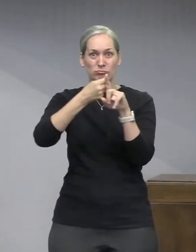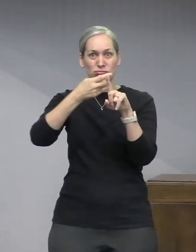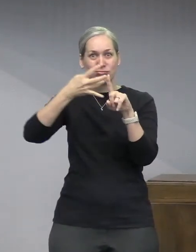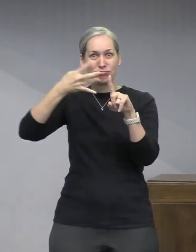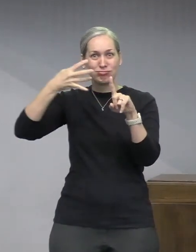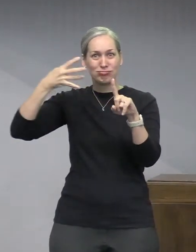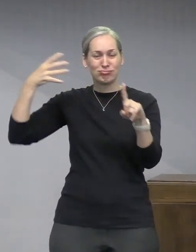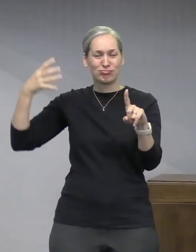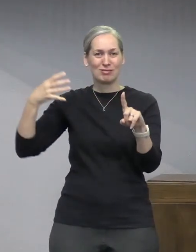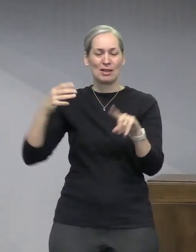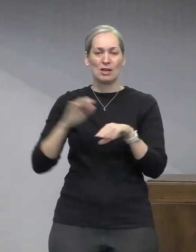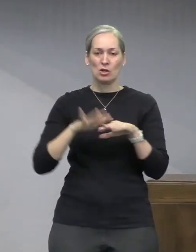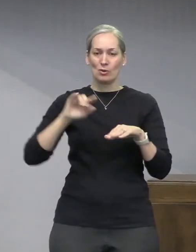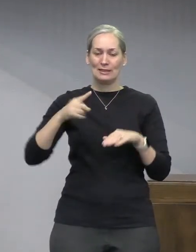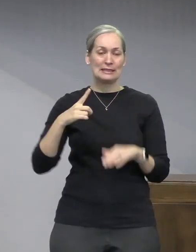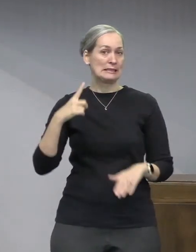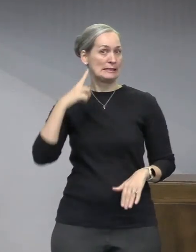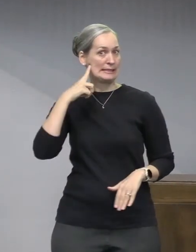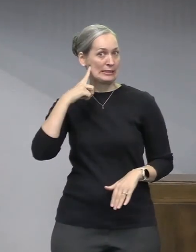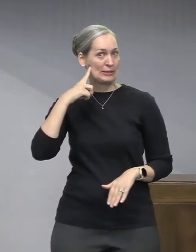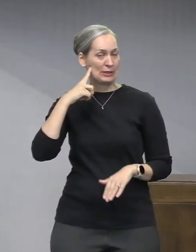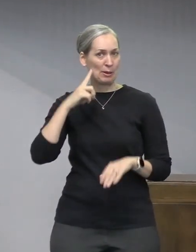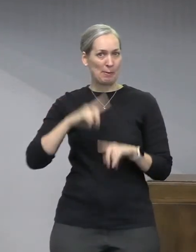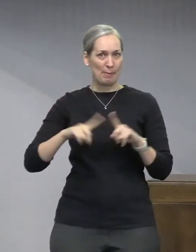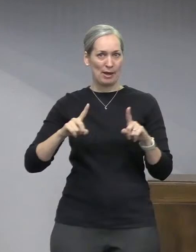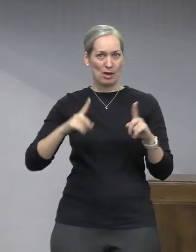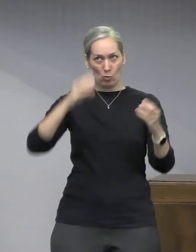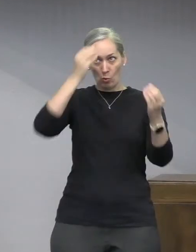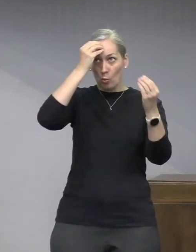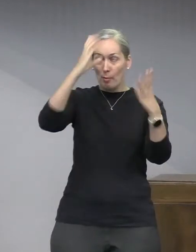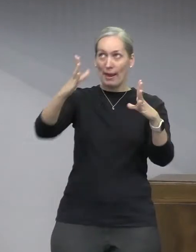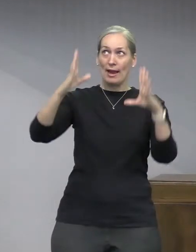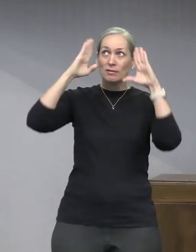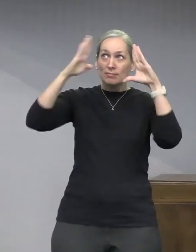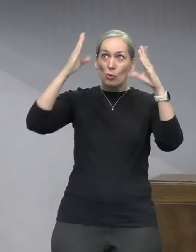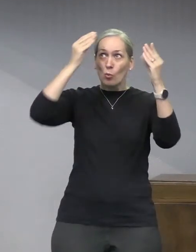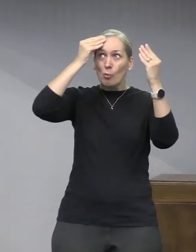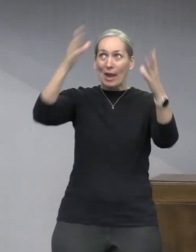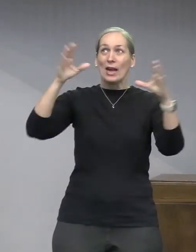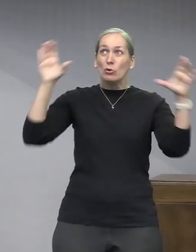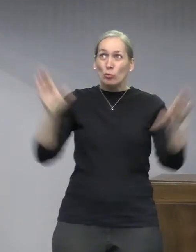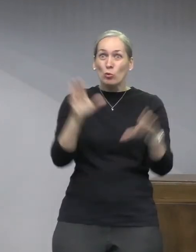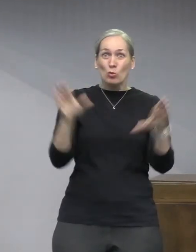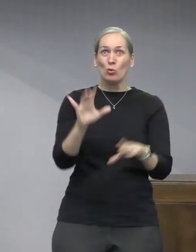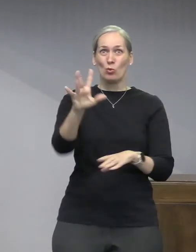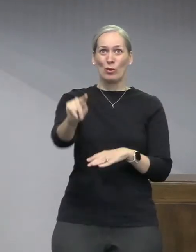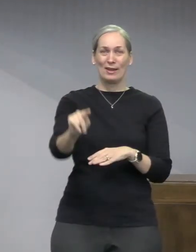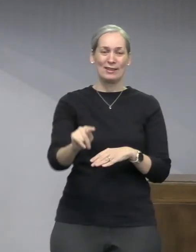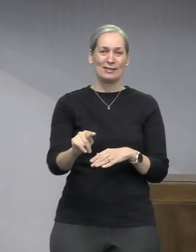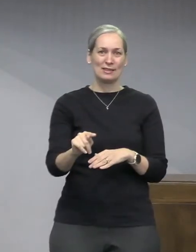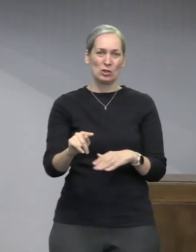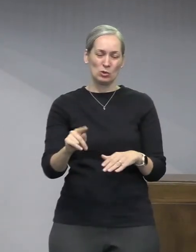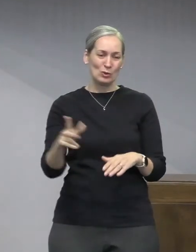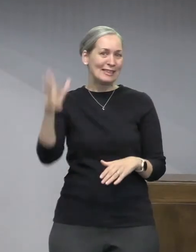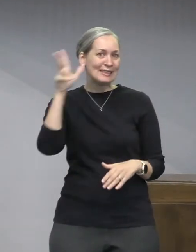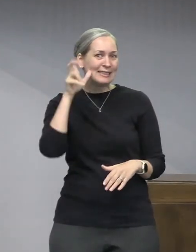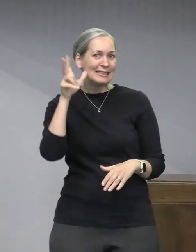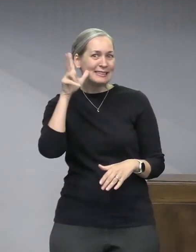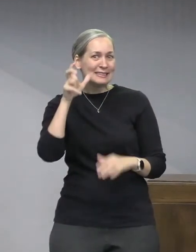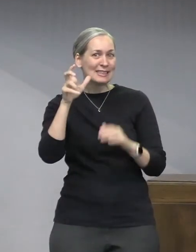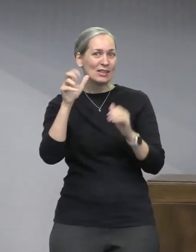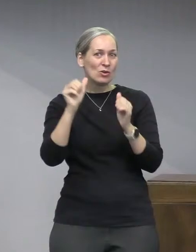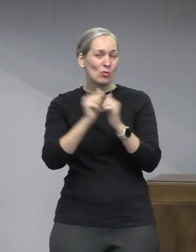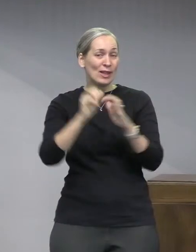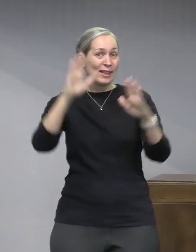Israel" is not to just hear it, but to obey it, to do it. It was to listen with